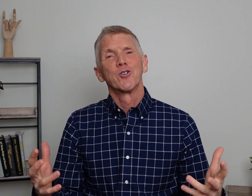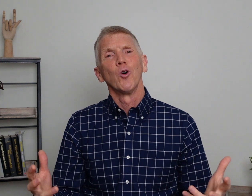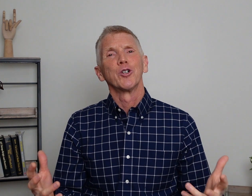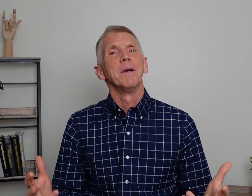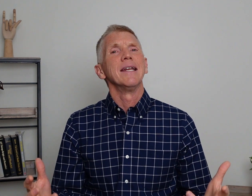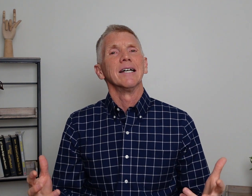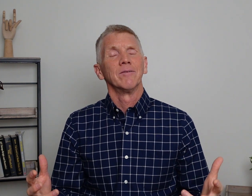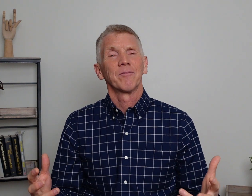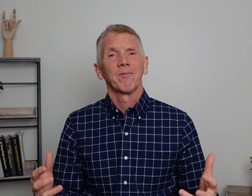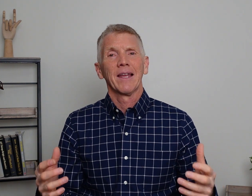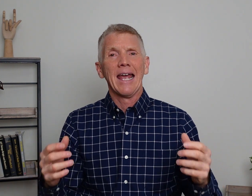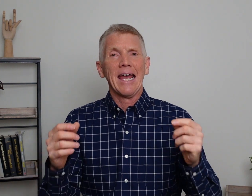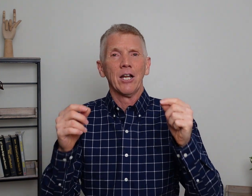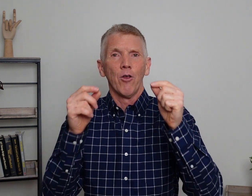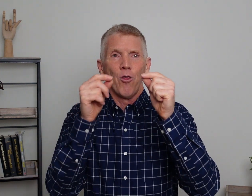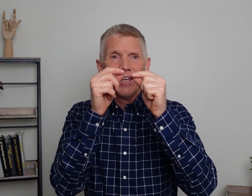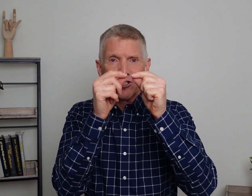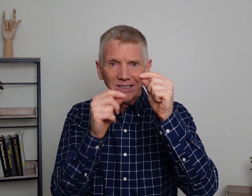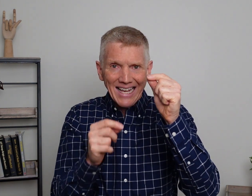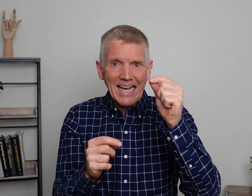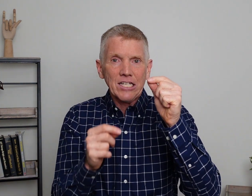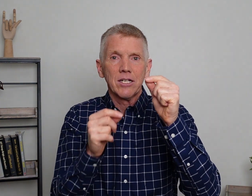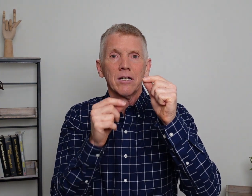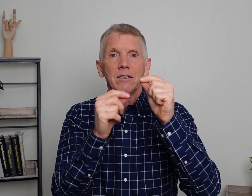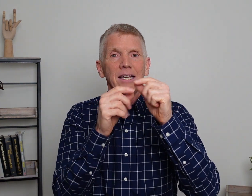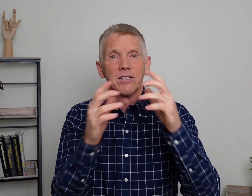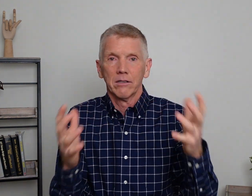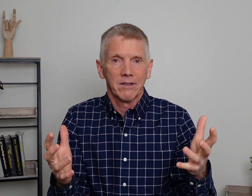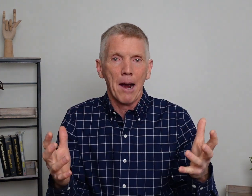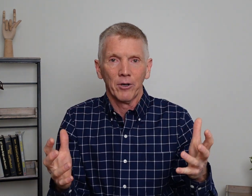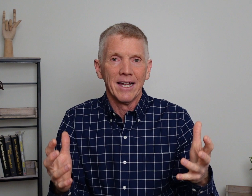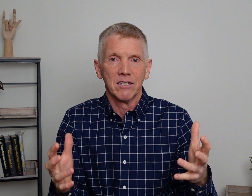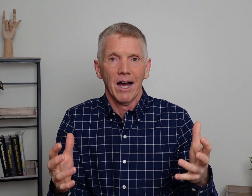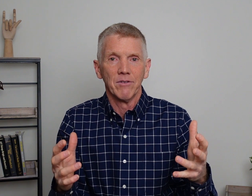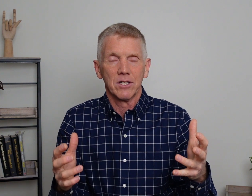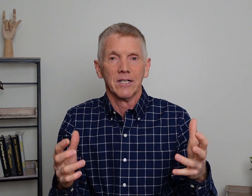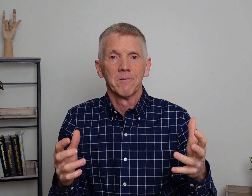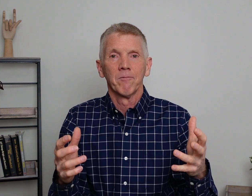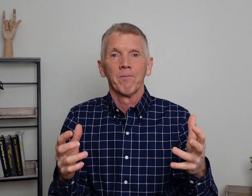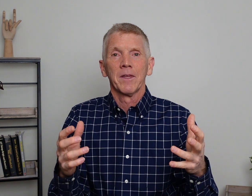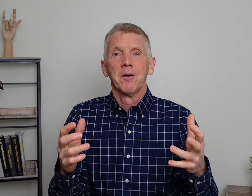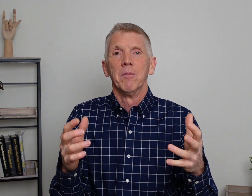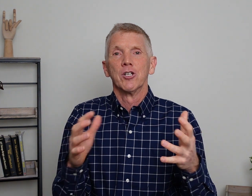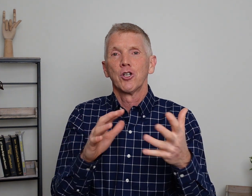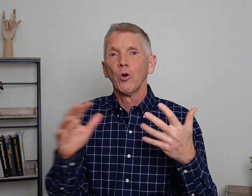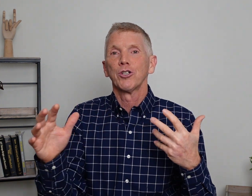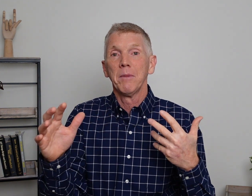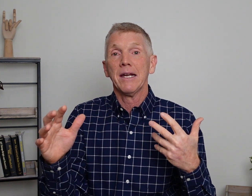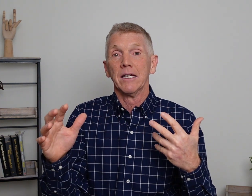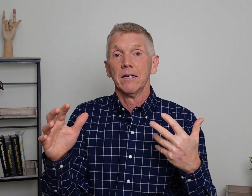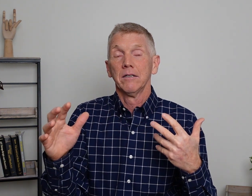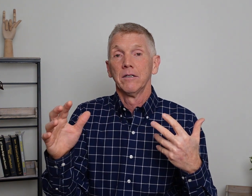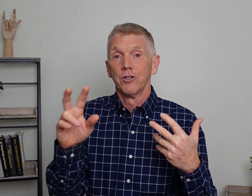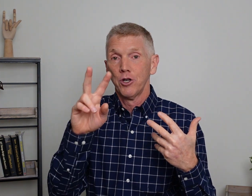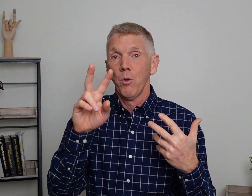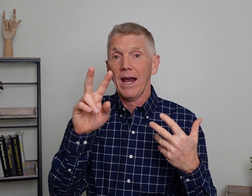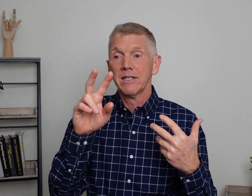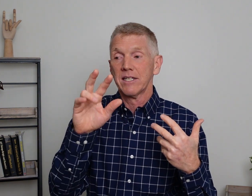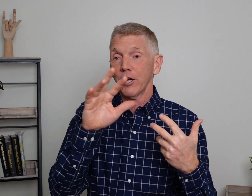social media. And this list isn't comprehensive, obviously, but social media, two ways, it's in your